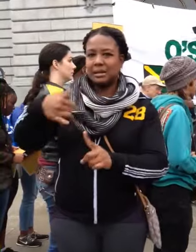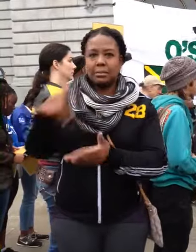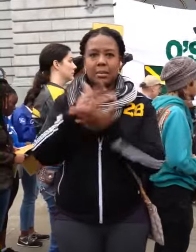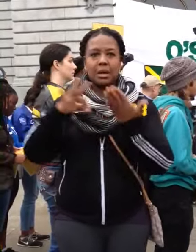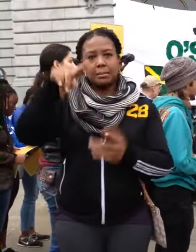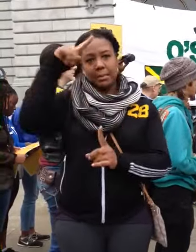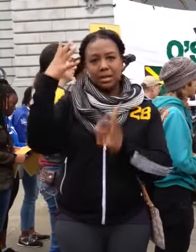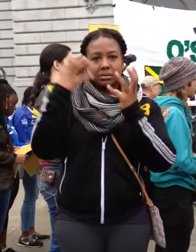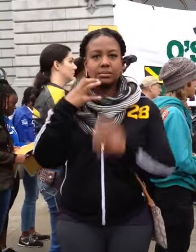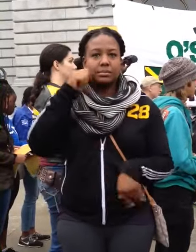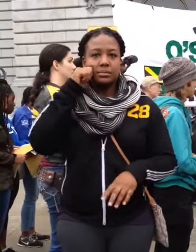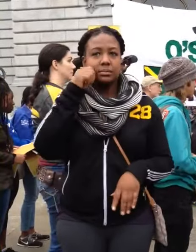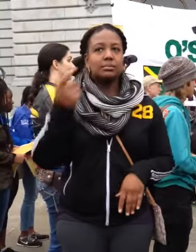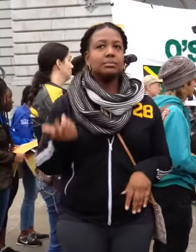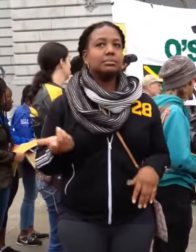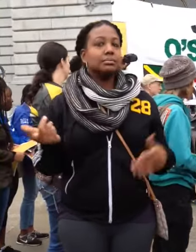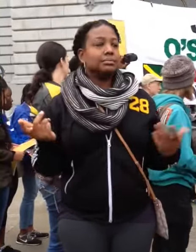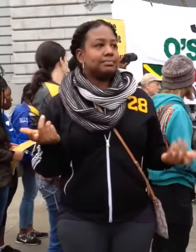All Native Americans from the past.